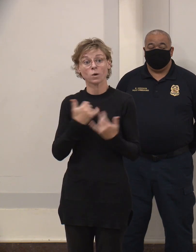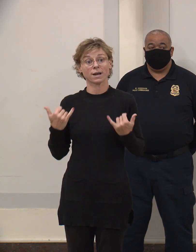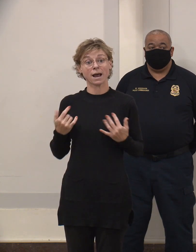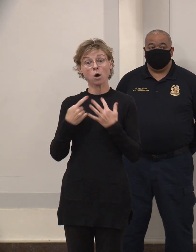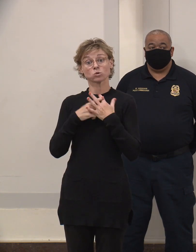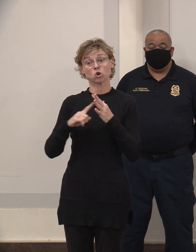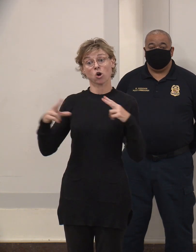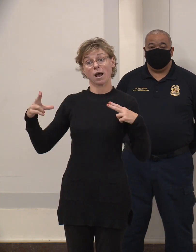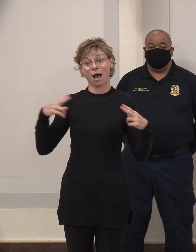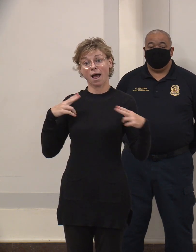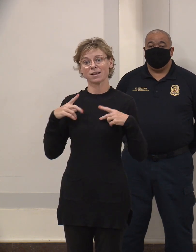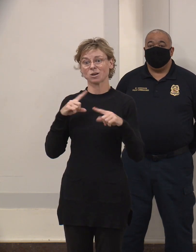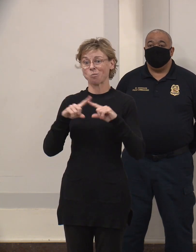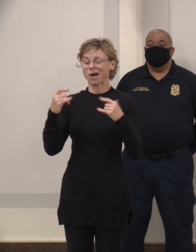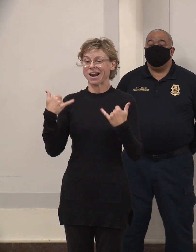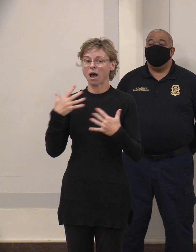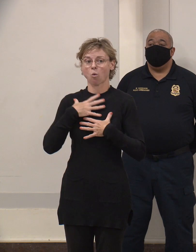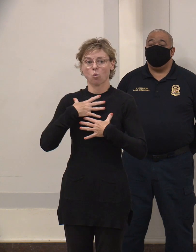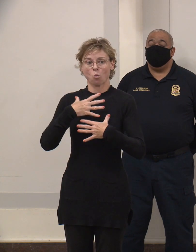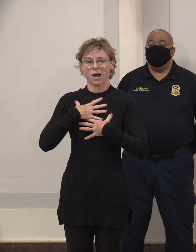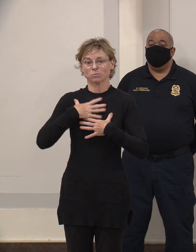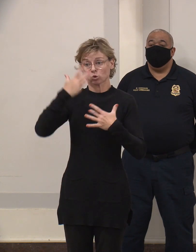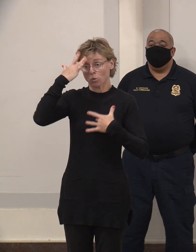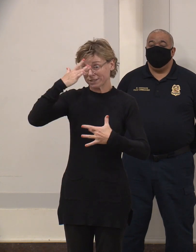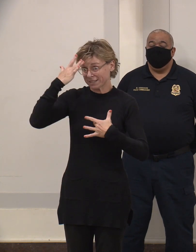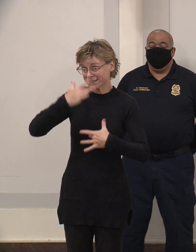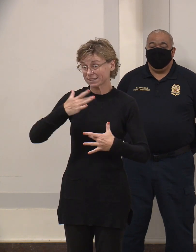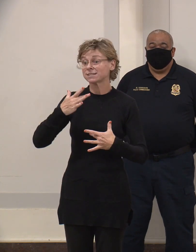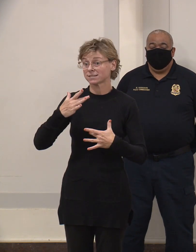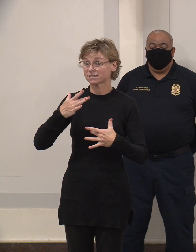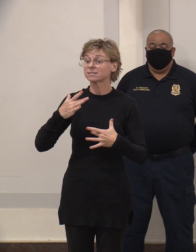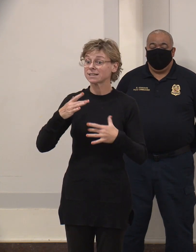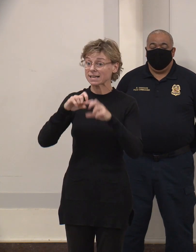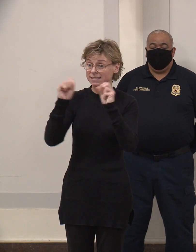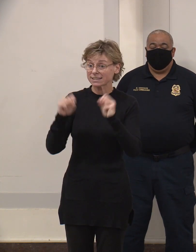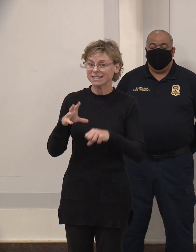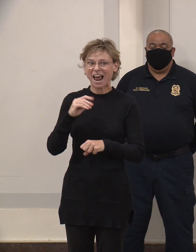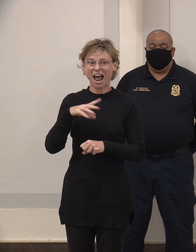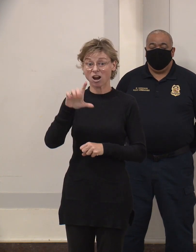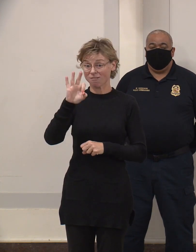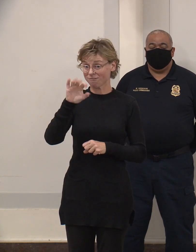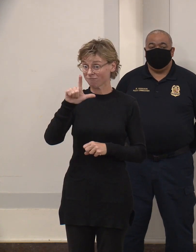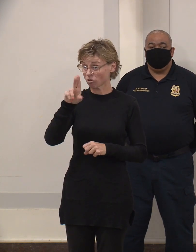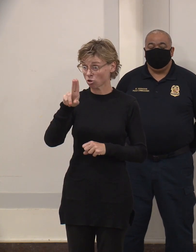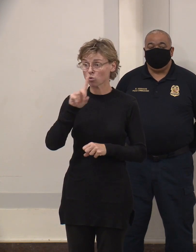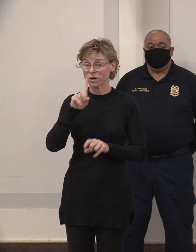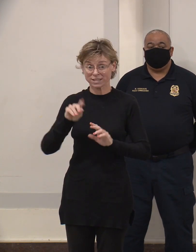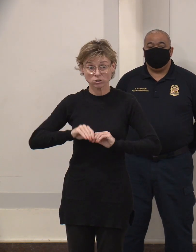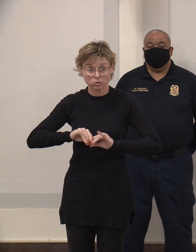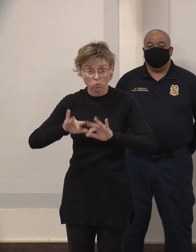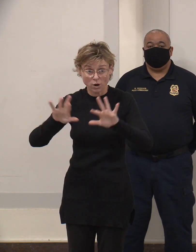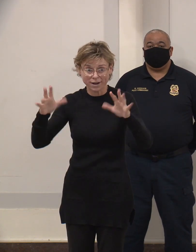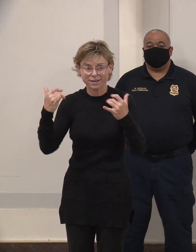we are also in respiratory disease season, and flu virus is circulating. We recommend that all eligible residents get their